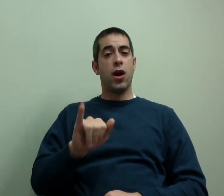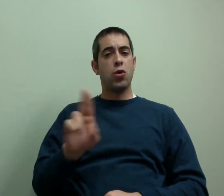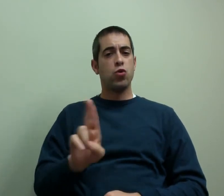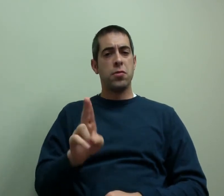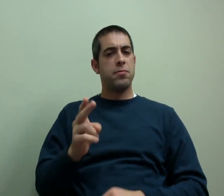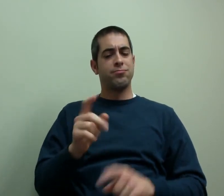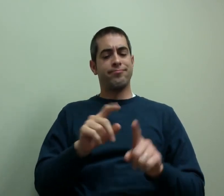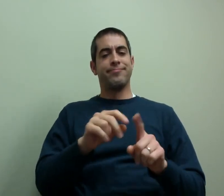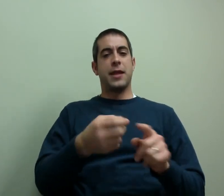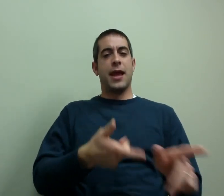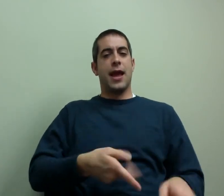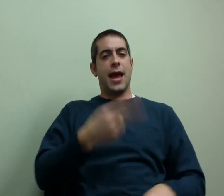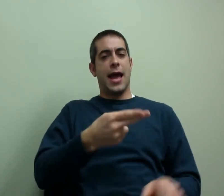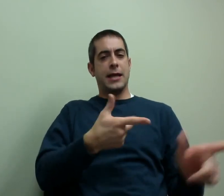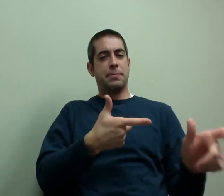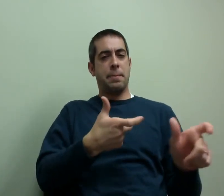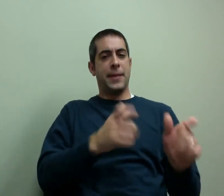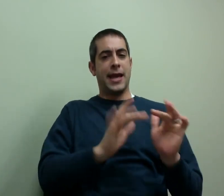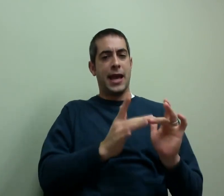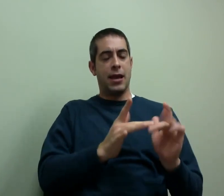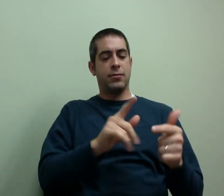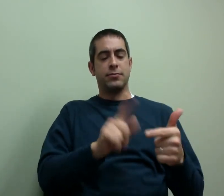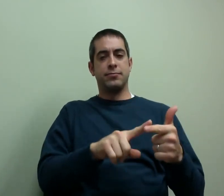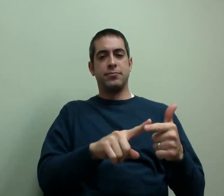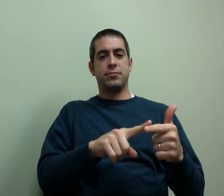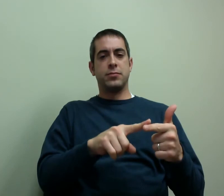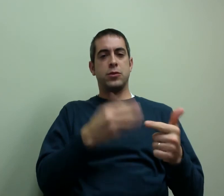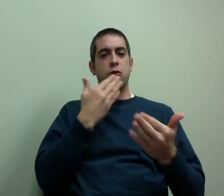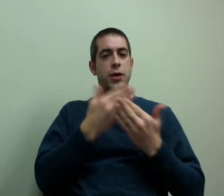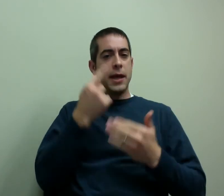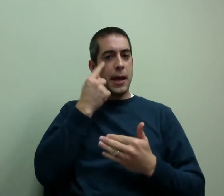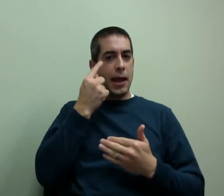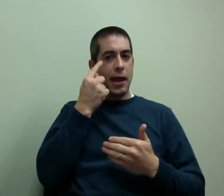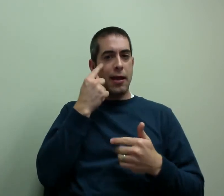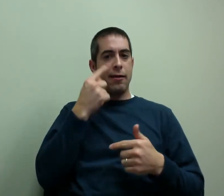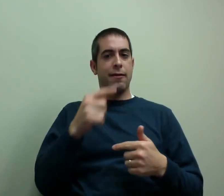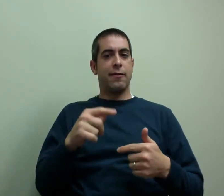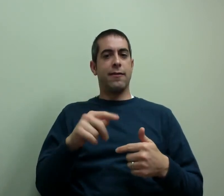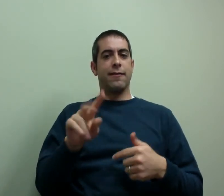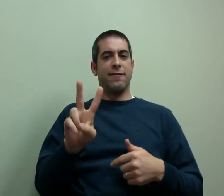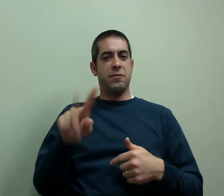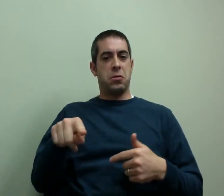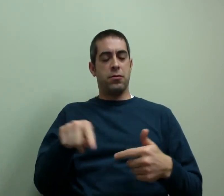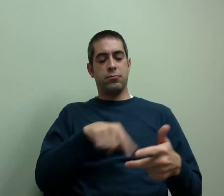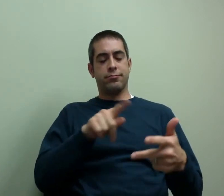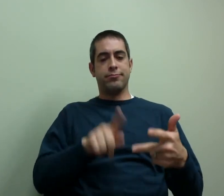with sufficient bandwidth to provide the interpreting services. A qualified interpreter